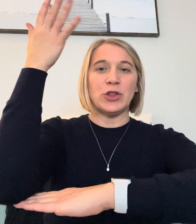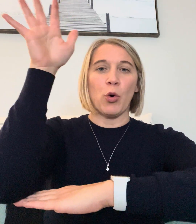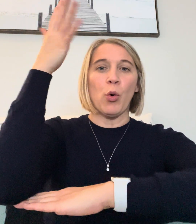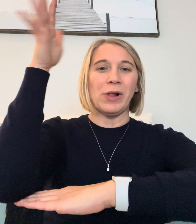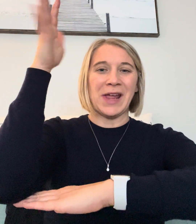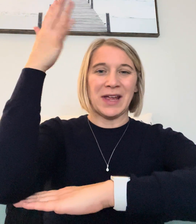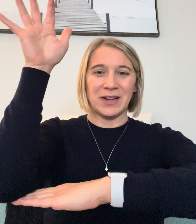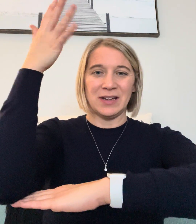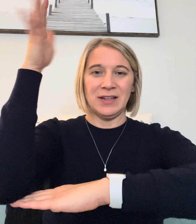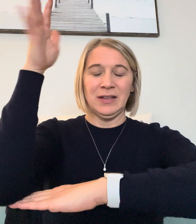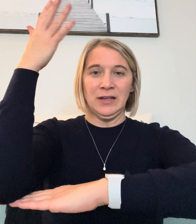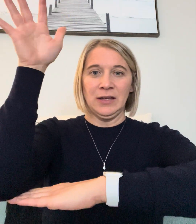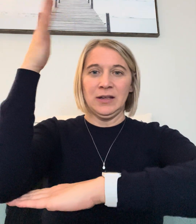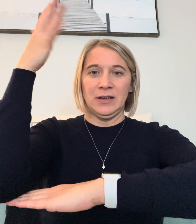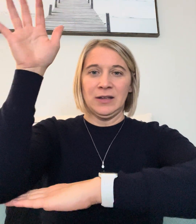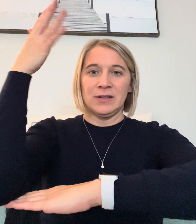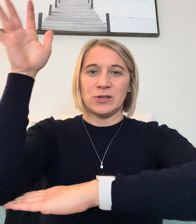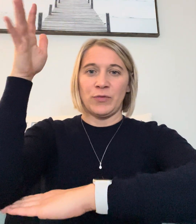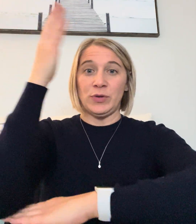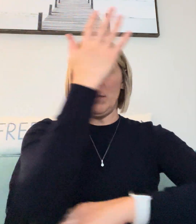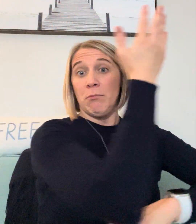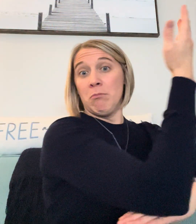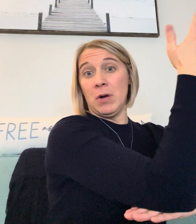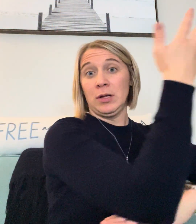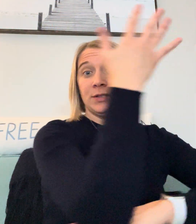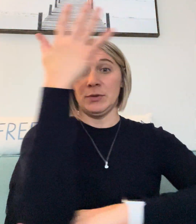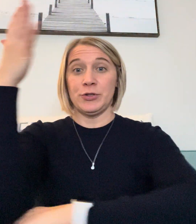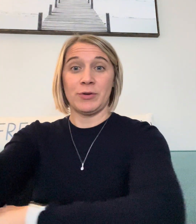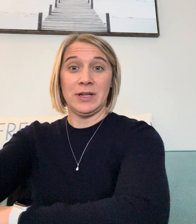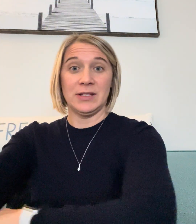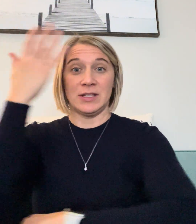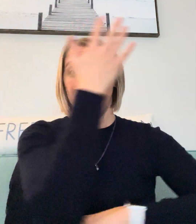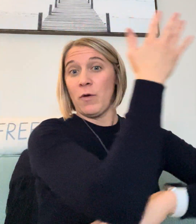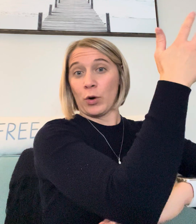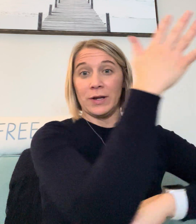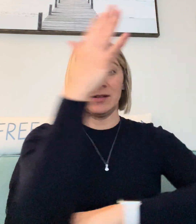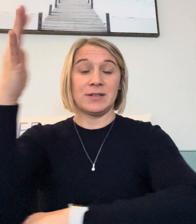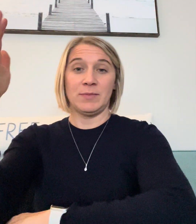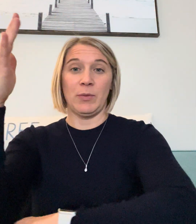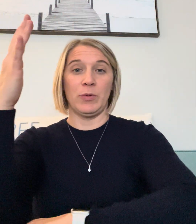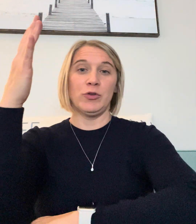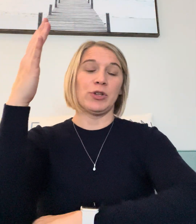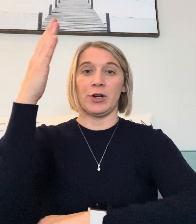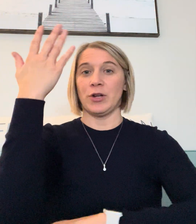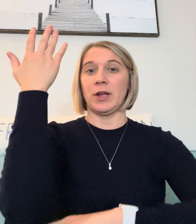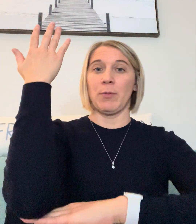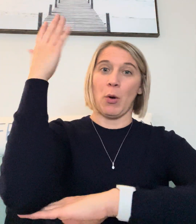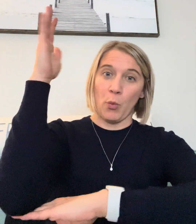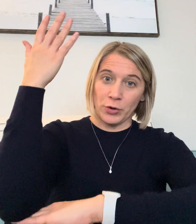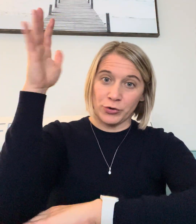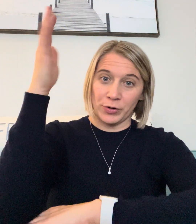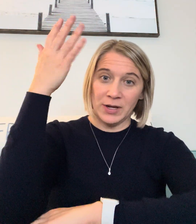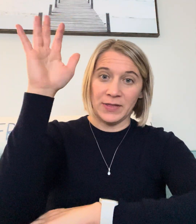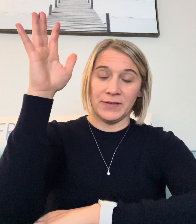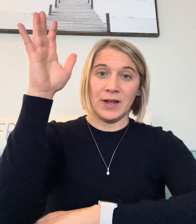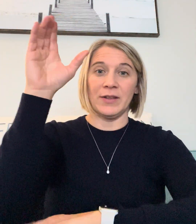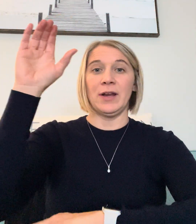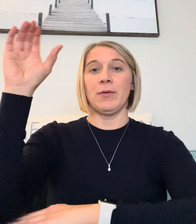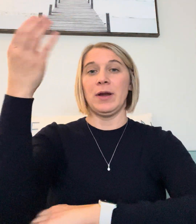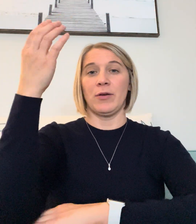whole hand. So if you did multiple trees, that's a forest, but we usually are talking about 1 tree at this holiday, right?